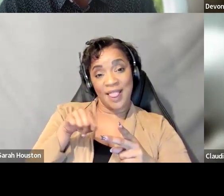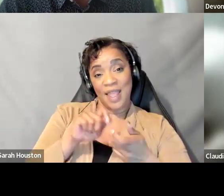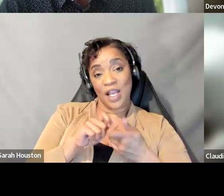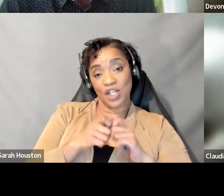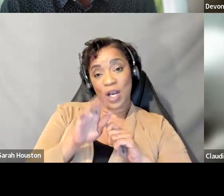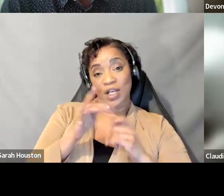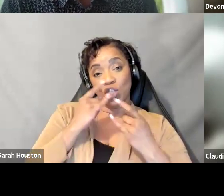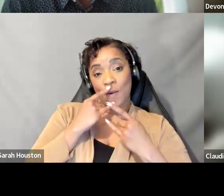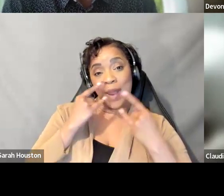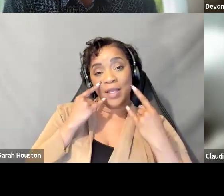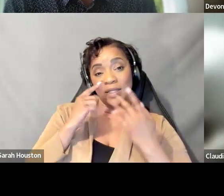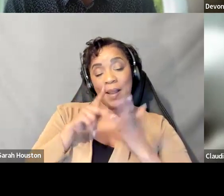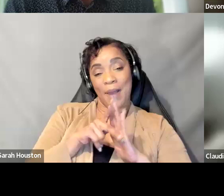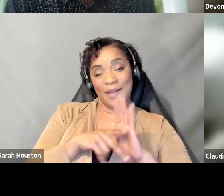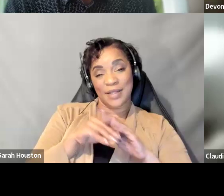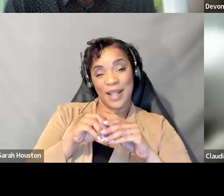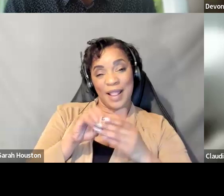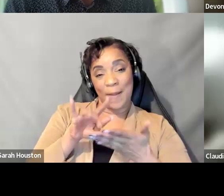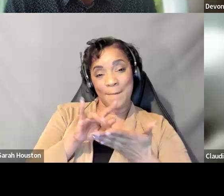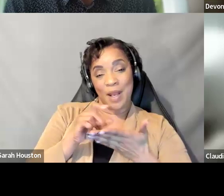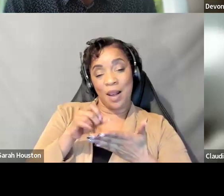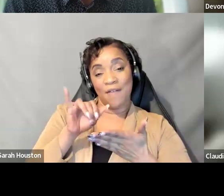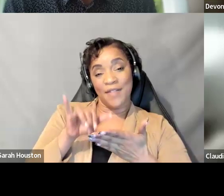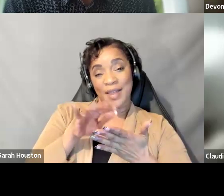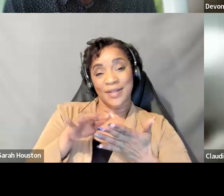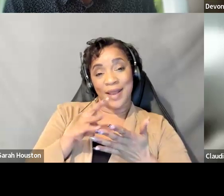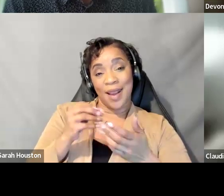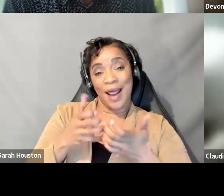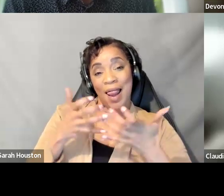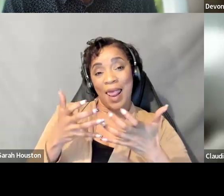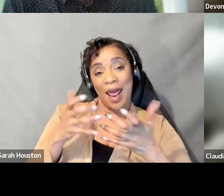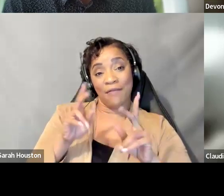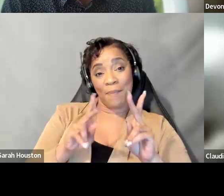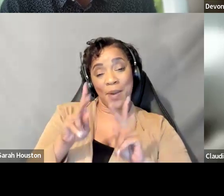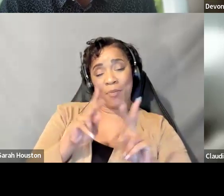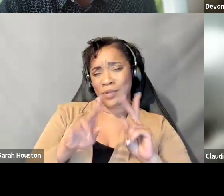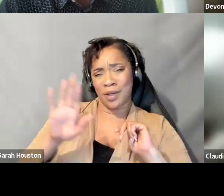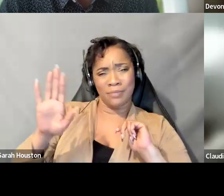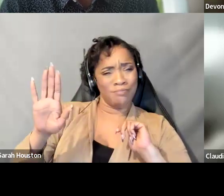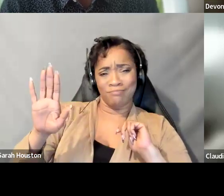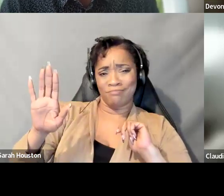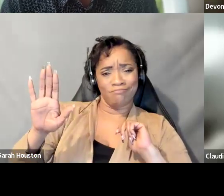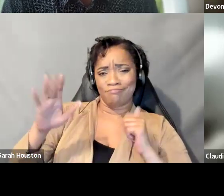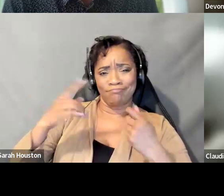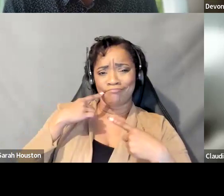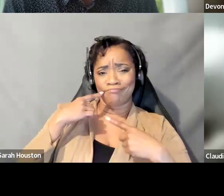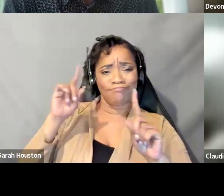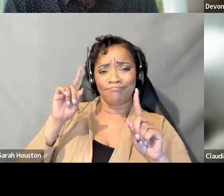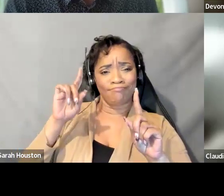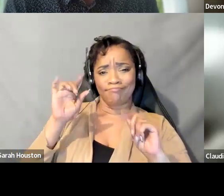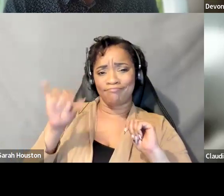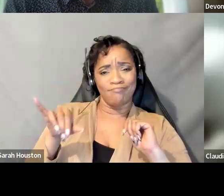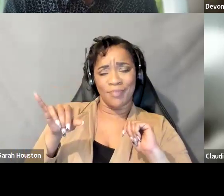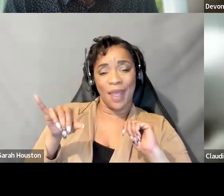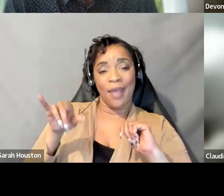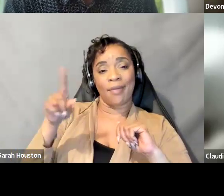in the middle of the study. And a lot of the participants in that study pushed back and said, this isn't going to work for us. And a new